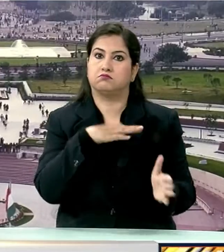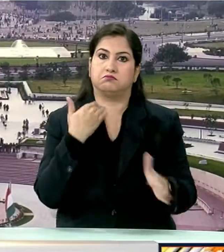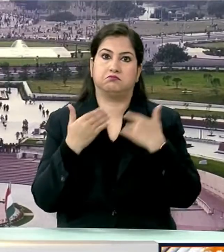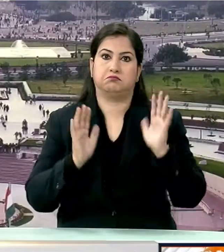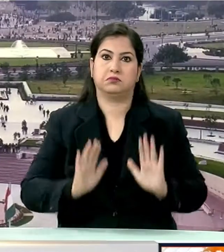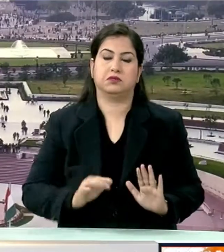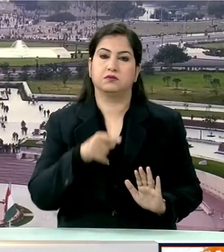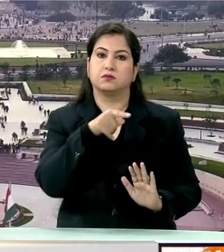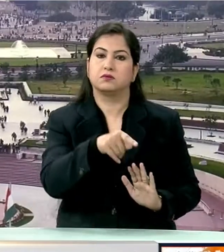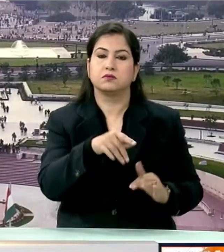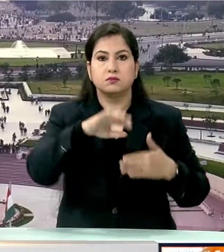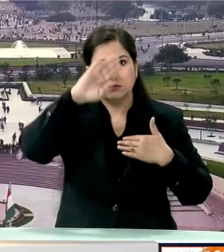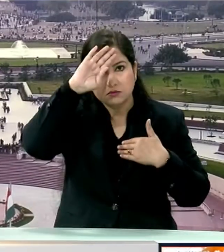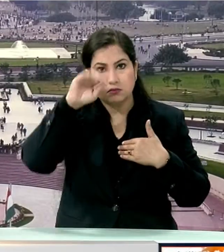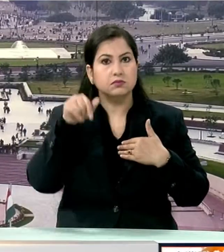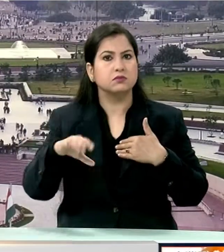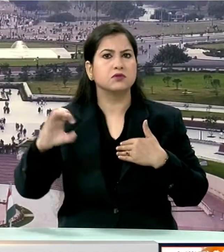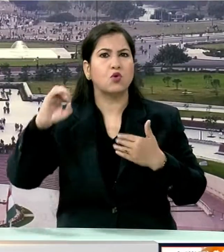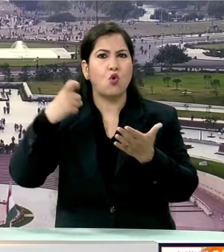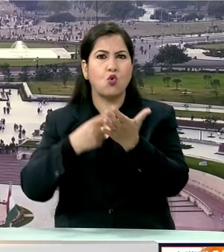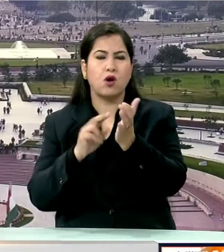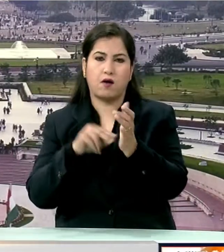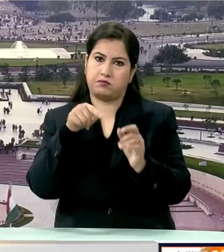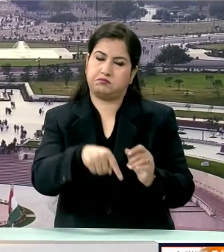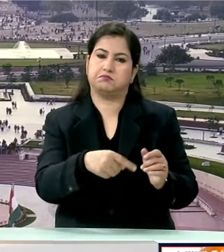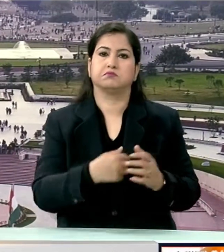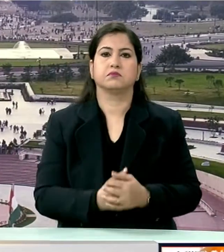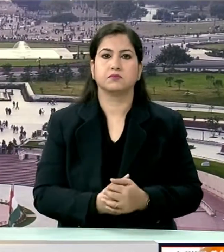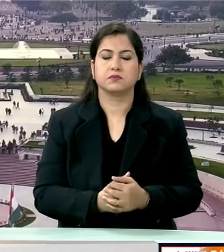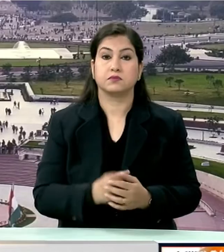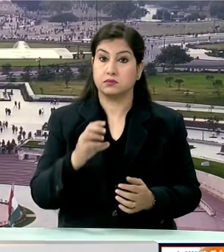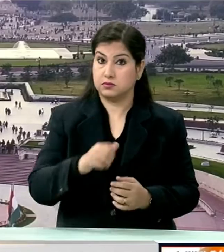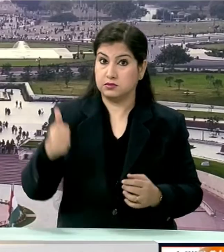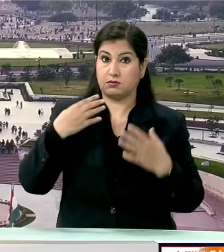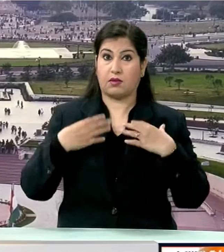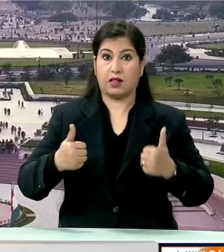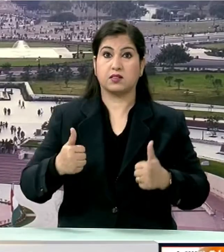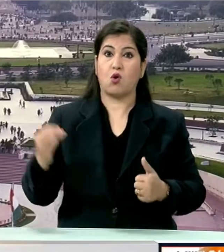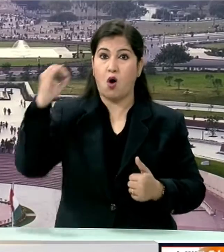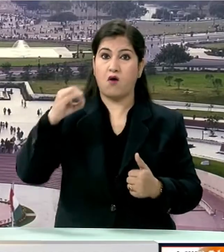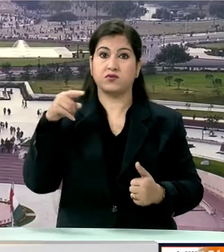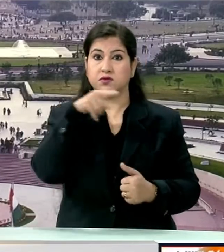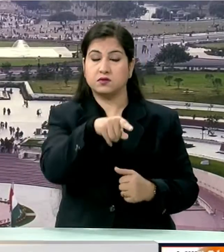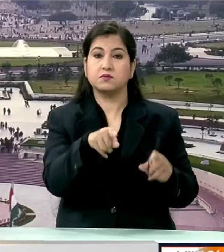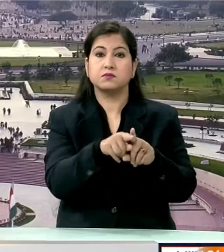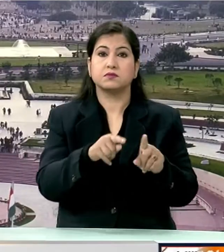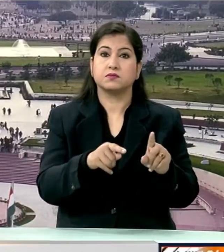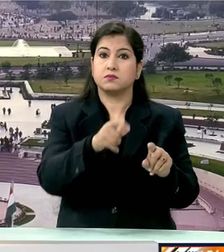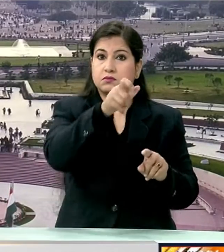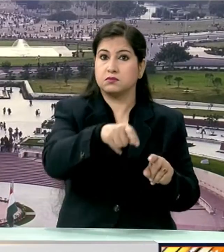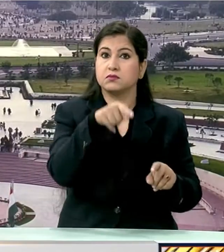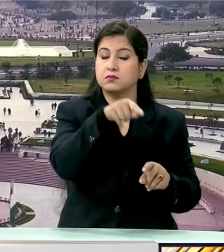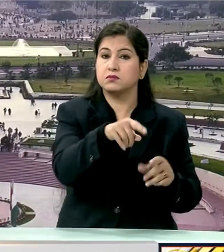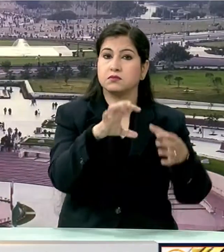people have died of illness caused by the new coronavirus. Chief Health Officer for Seattle and King County Public